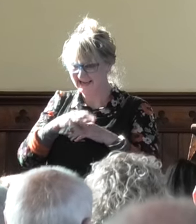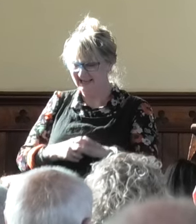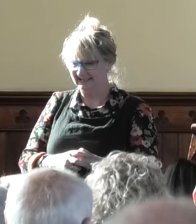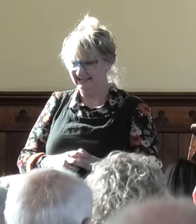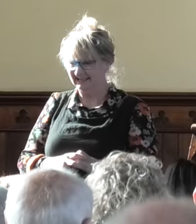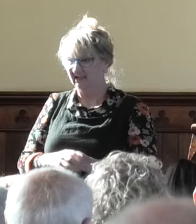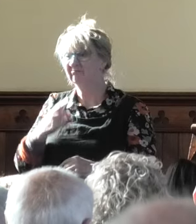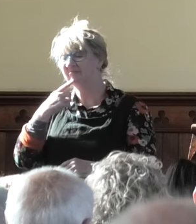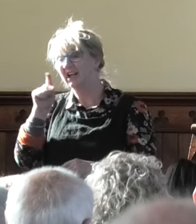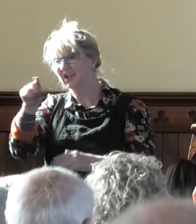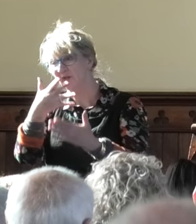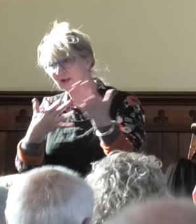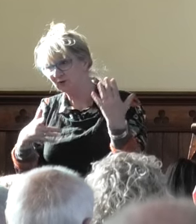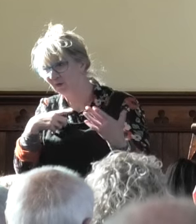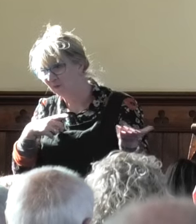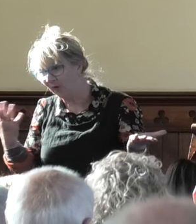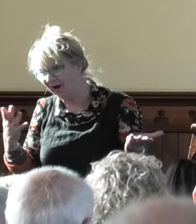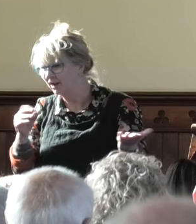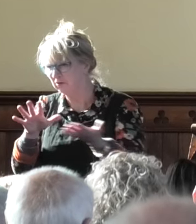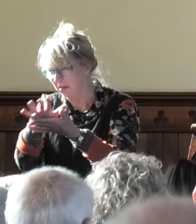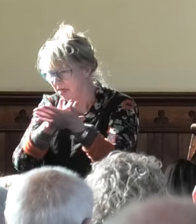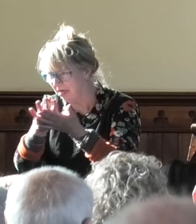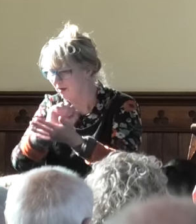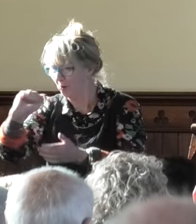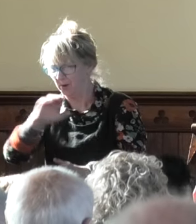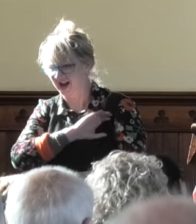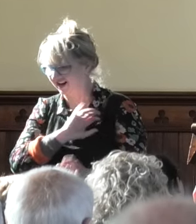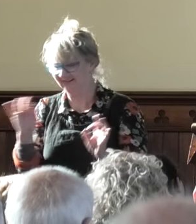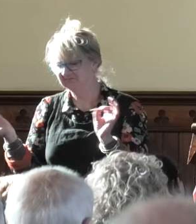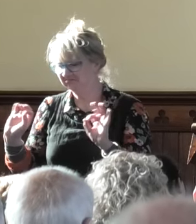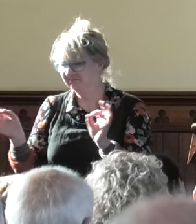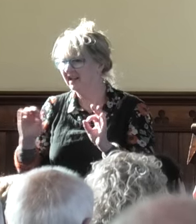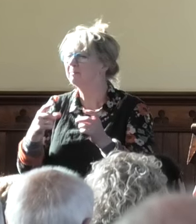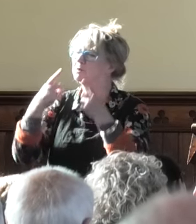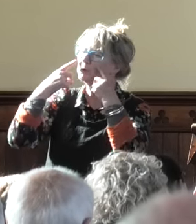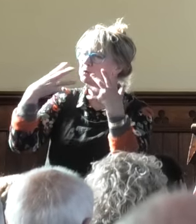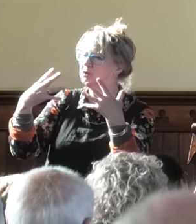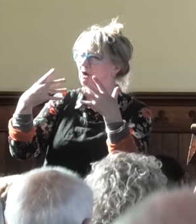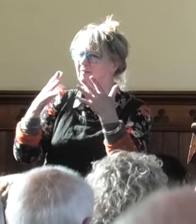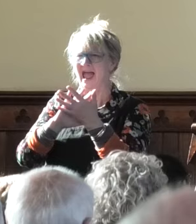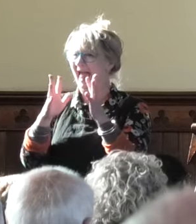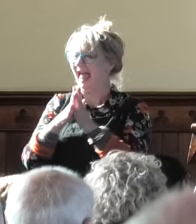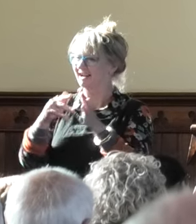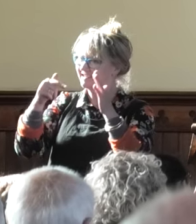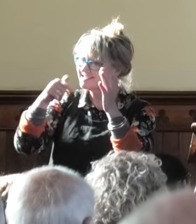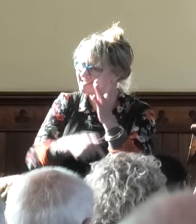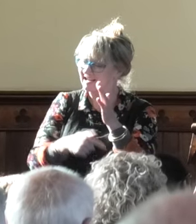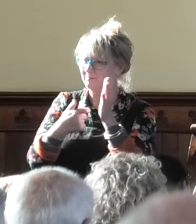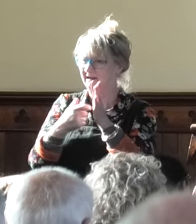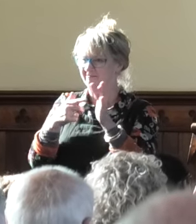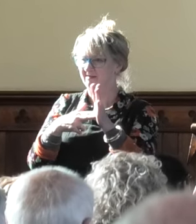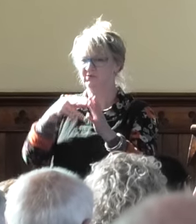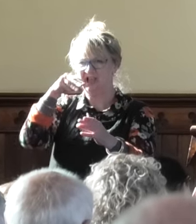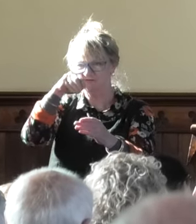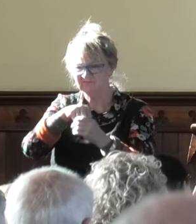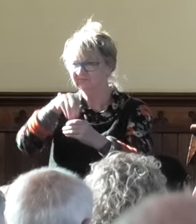And I tell you that story not so much to smudge Rinska's character in any way, but to illustrate to you just how deeply embedded she